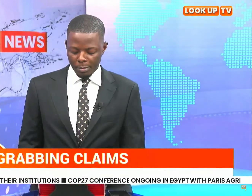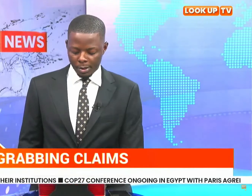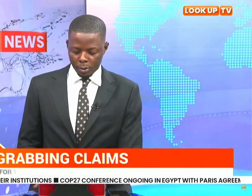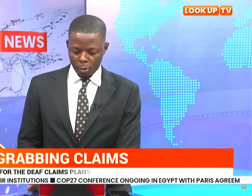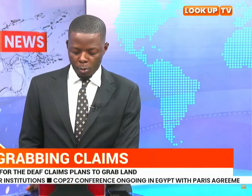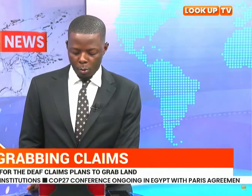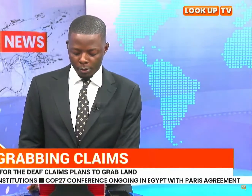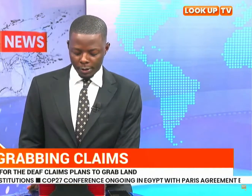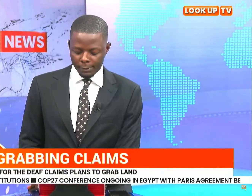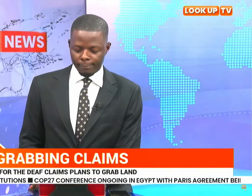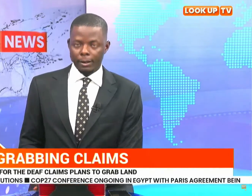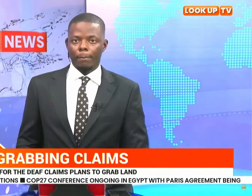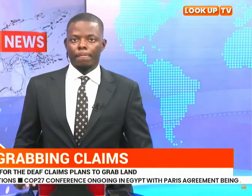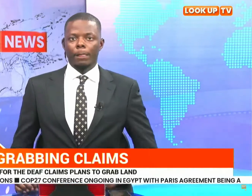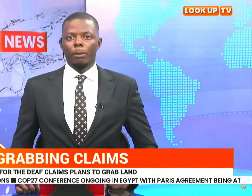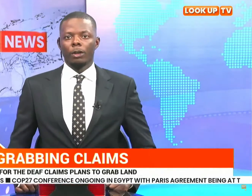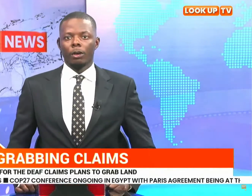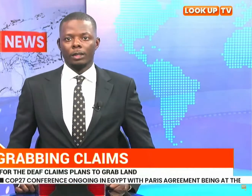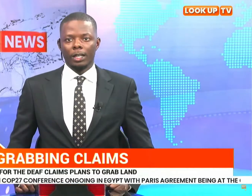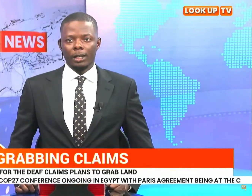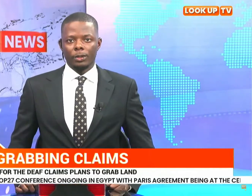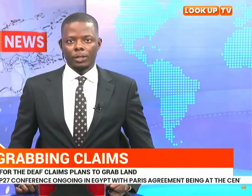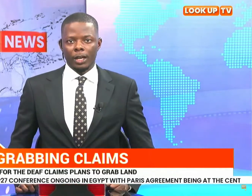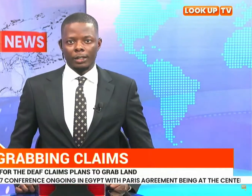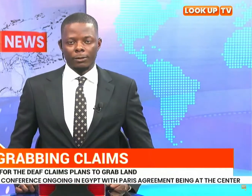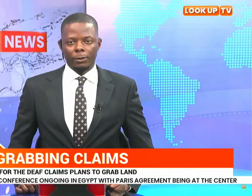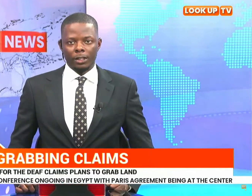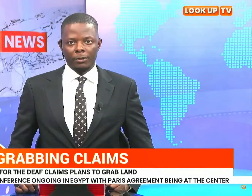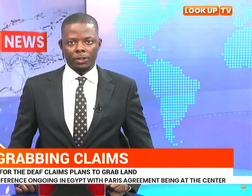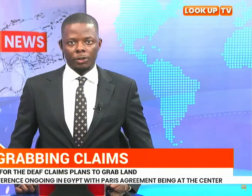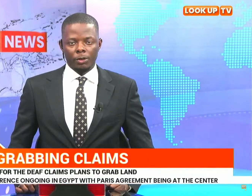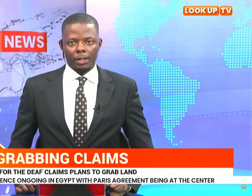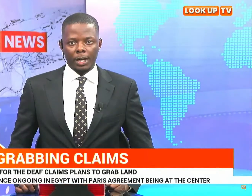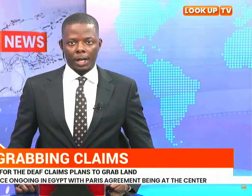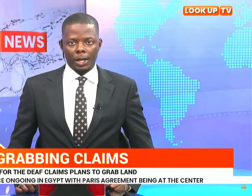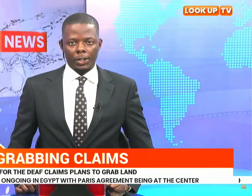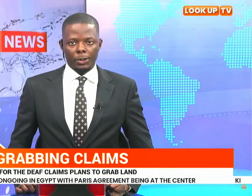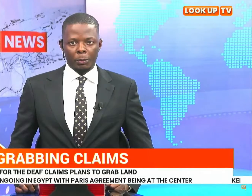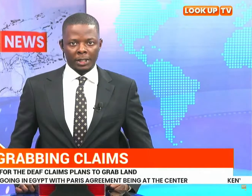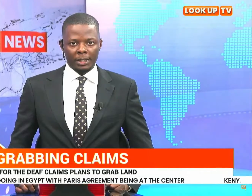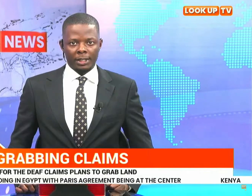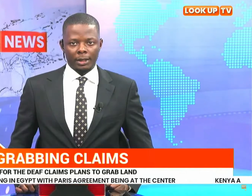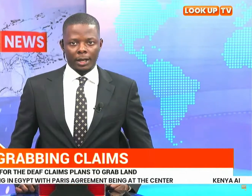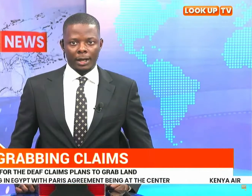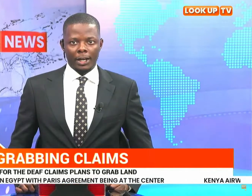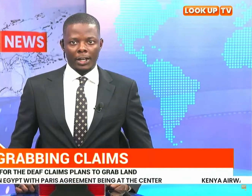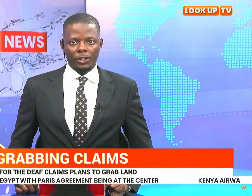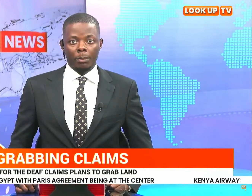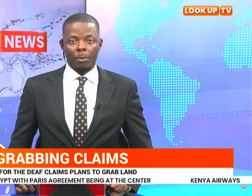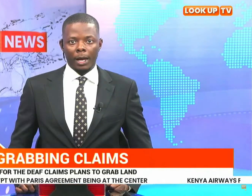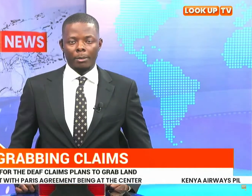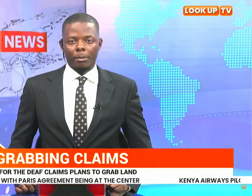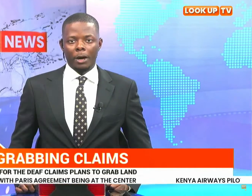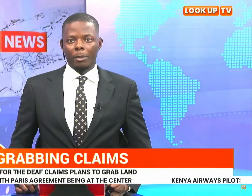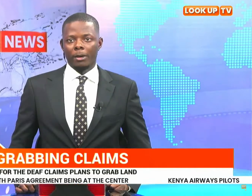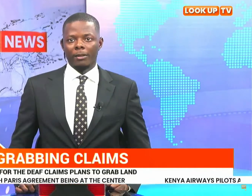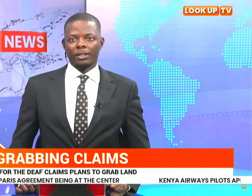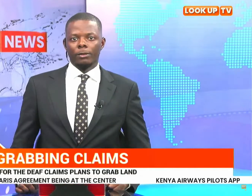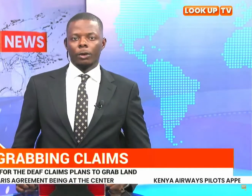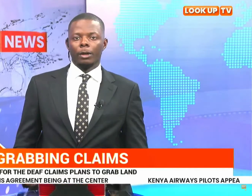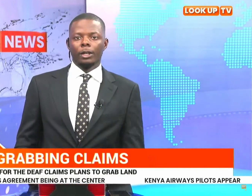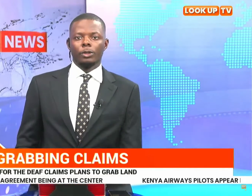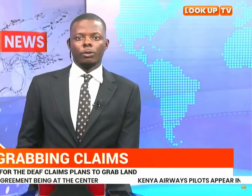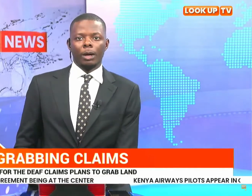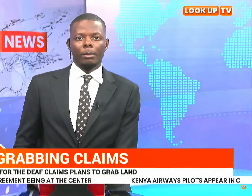was misquoted. Now, moving on, the Kenya Society for Deaf Children is protesting an alleged plan by a